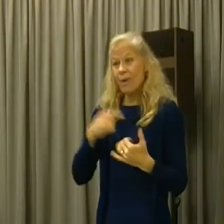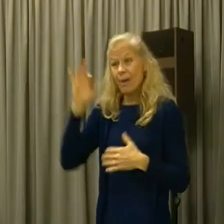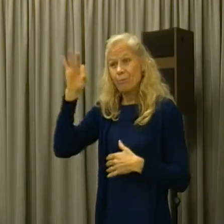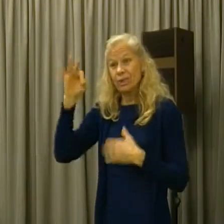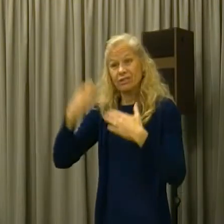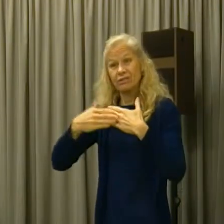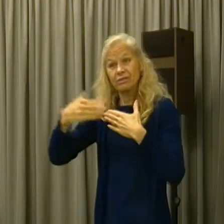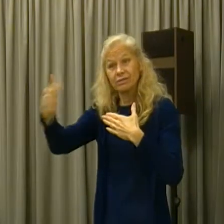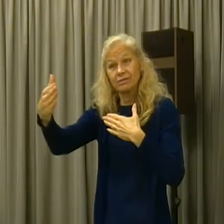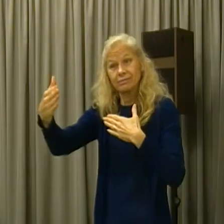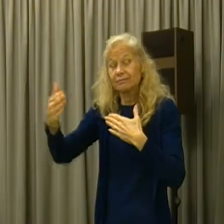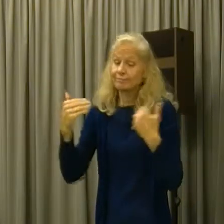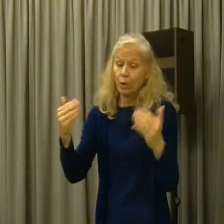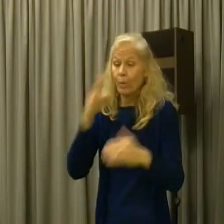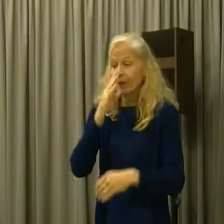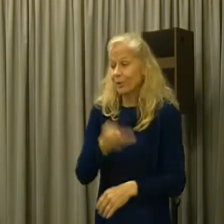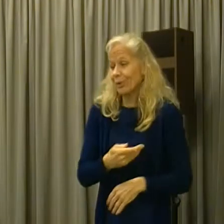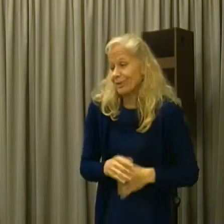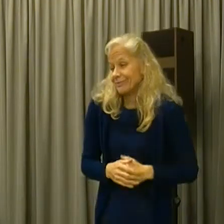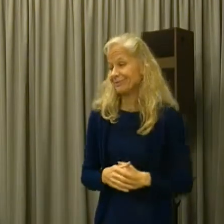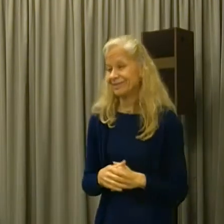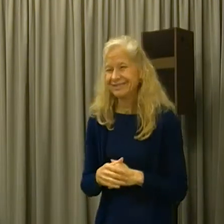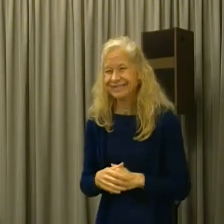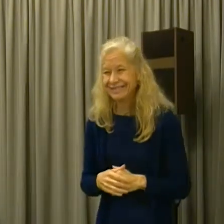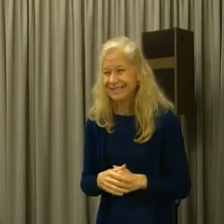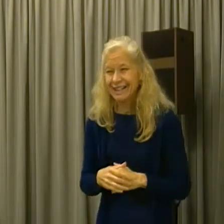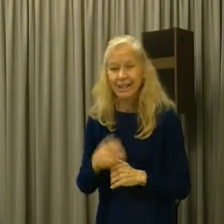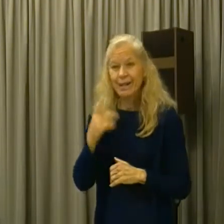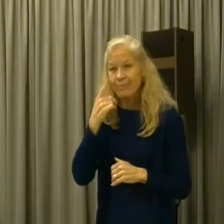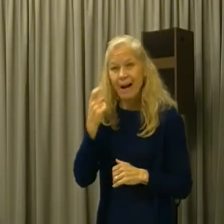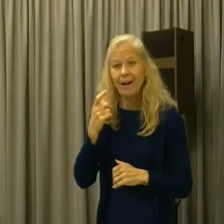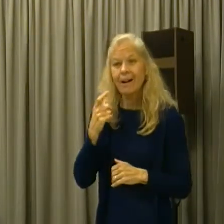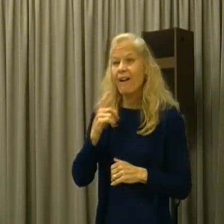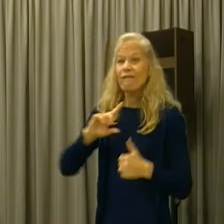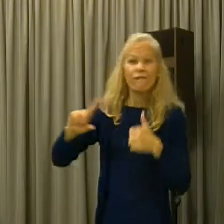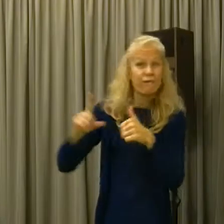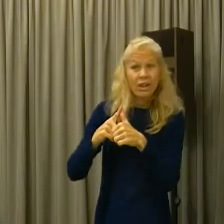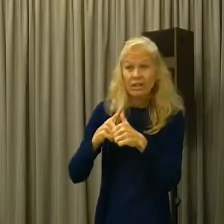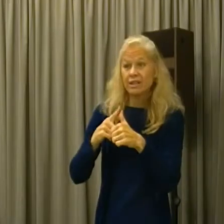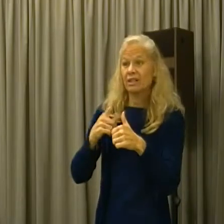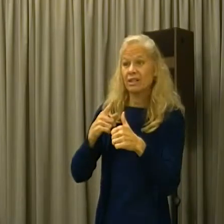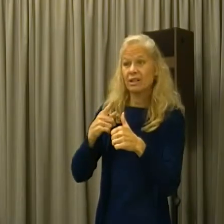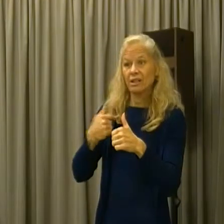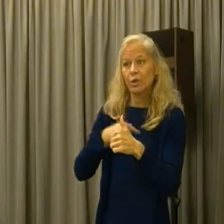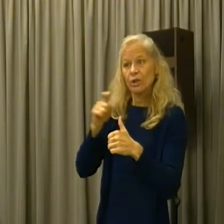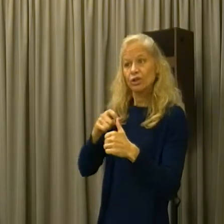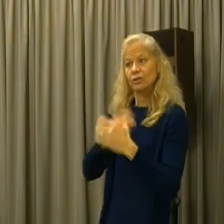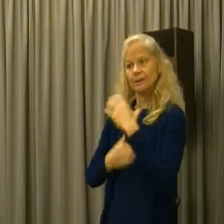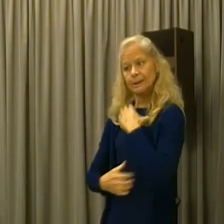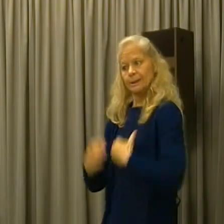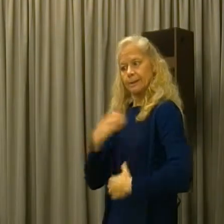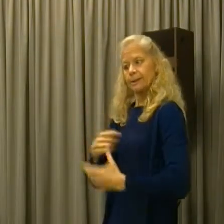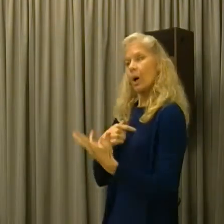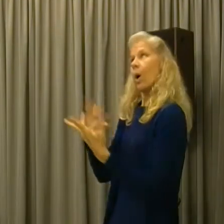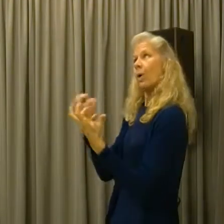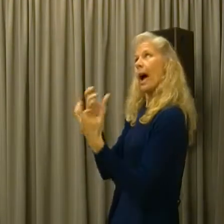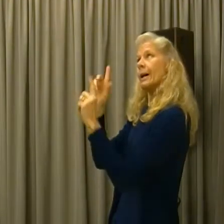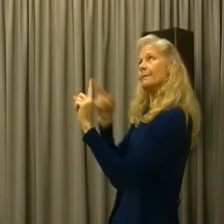to be, shouldn't we? As believers, we ought to be desiring to please Him first. In 2 Corinthians chapter 5 and verse 9, the